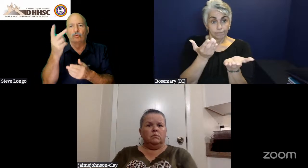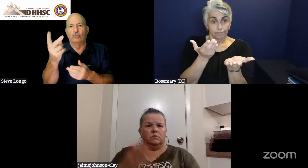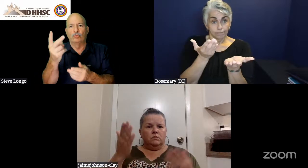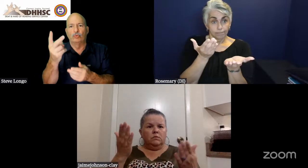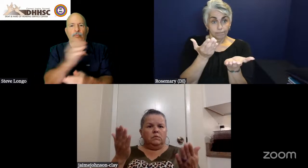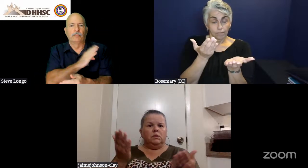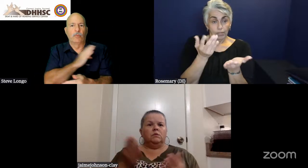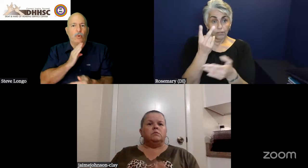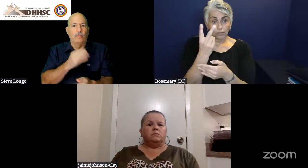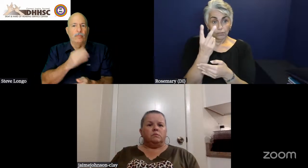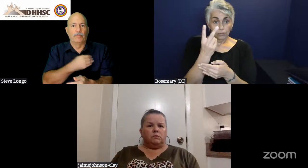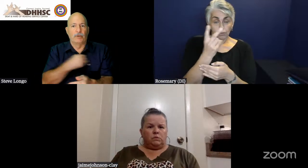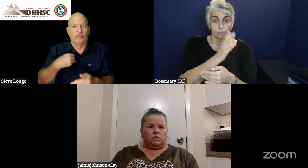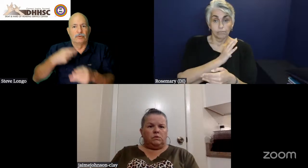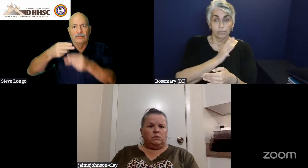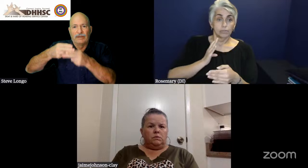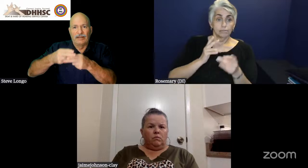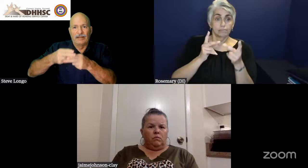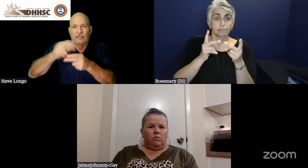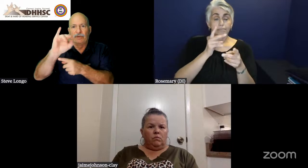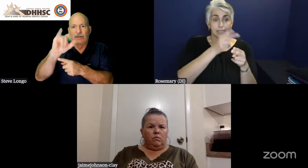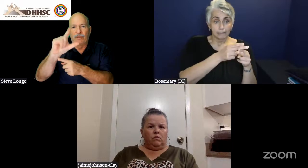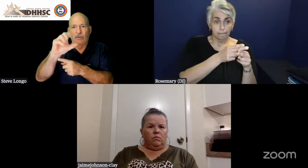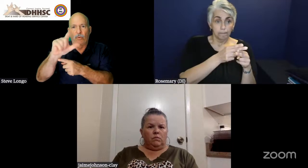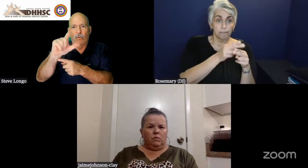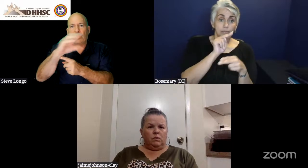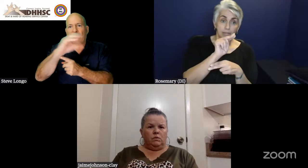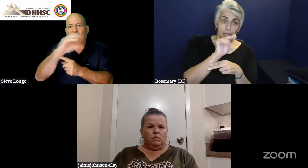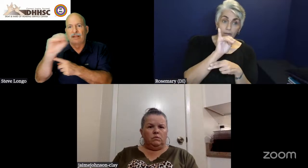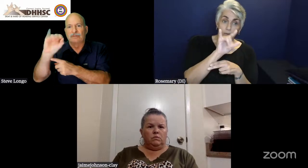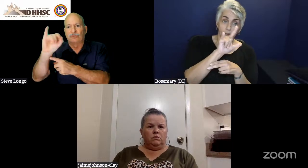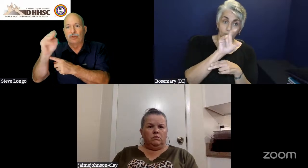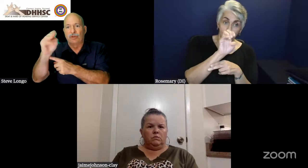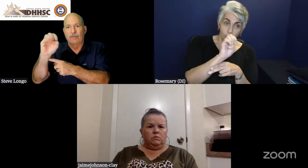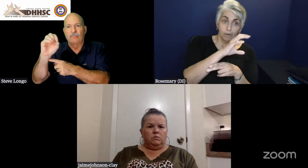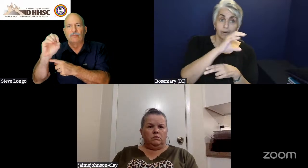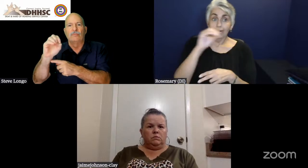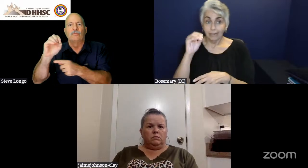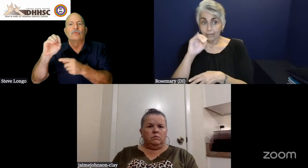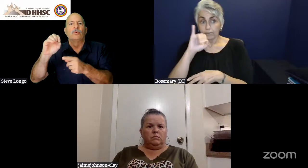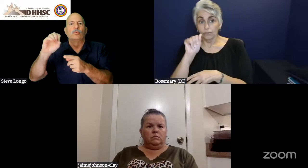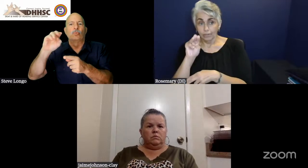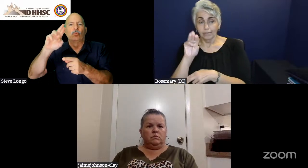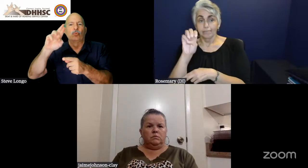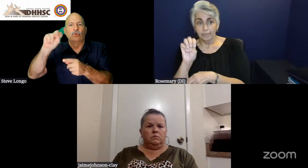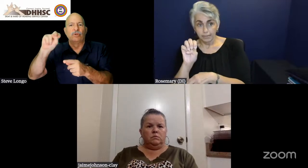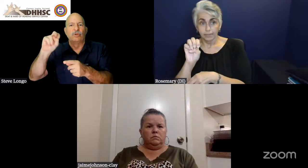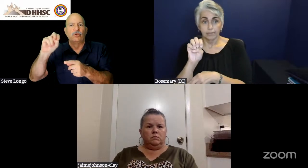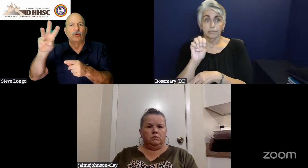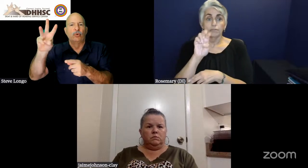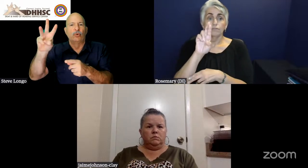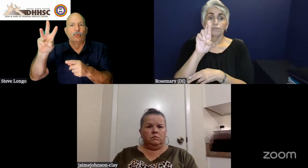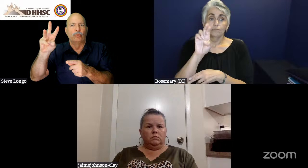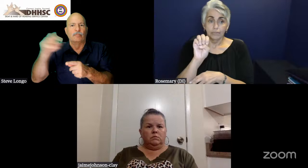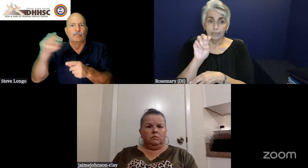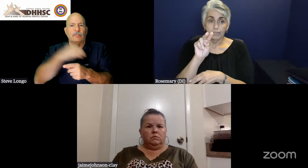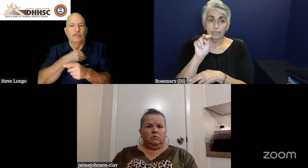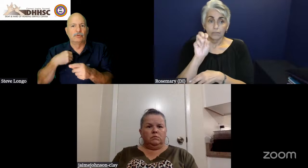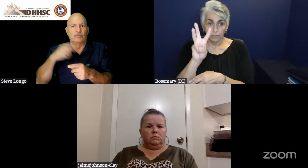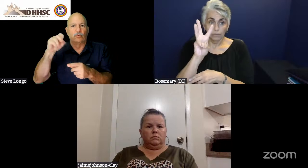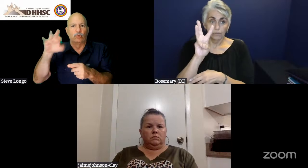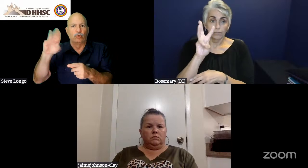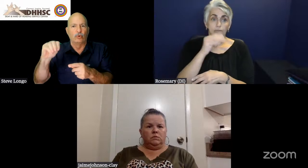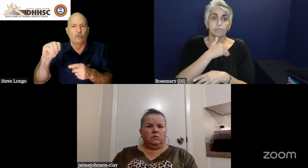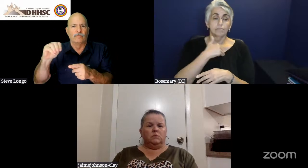Okay, so what's standing now is what Jamie proposed, that Nicole and